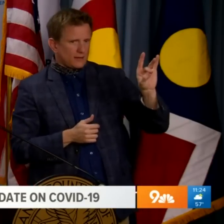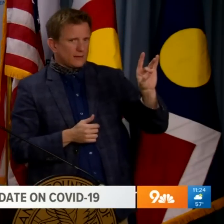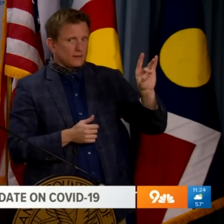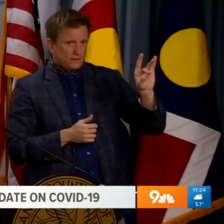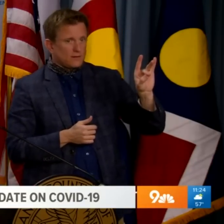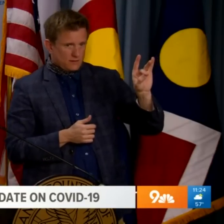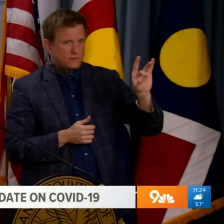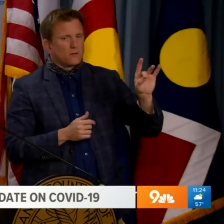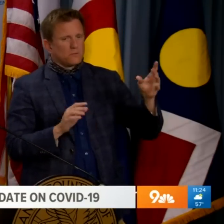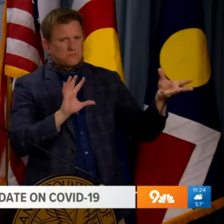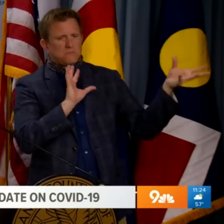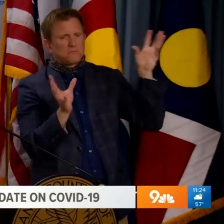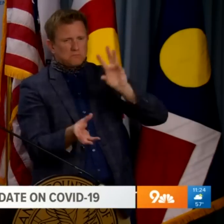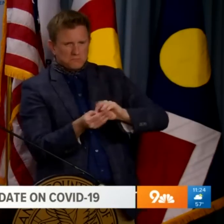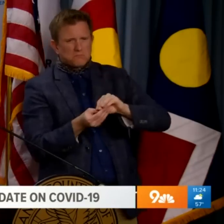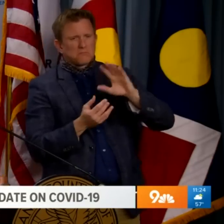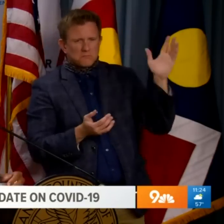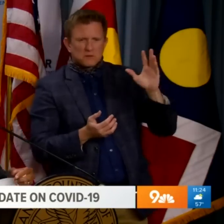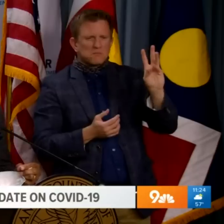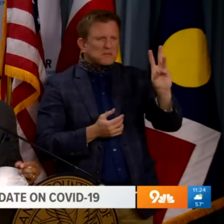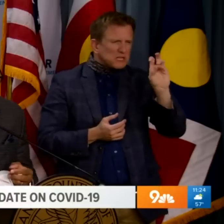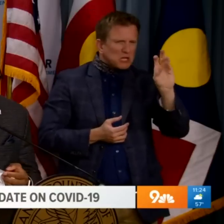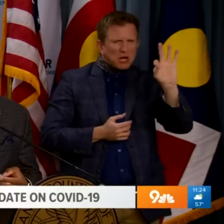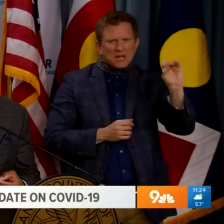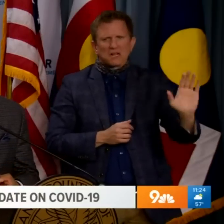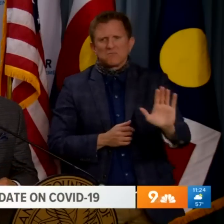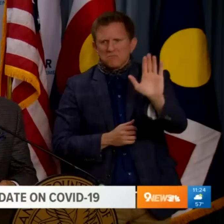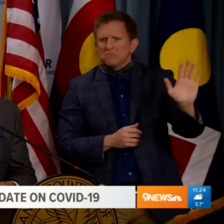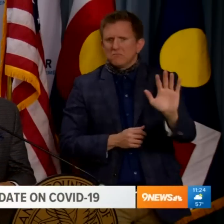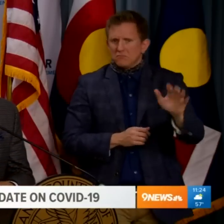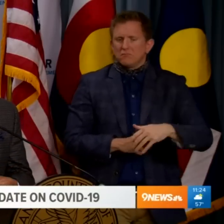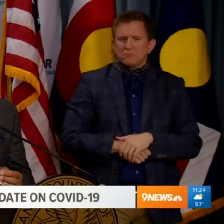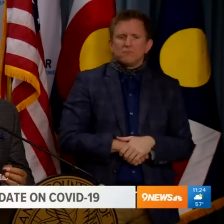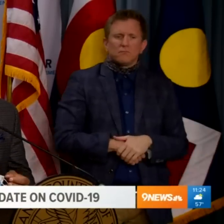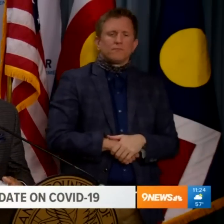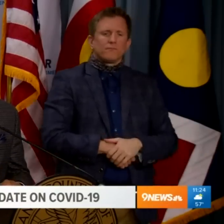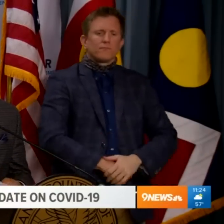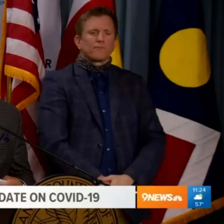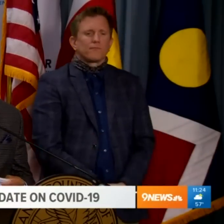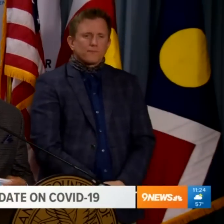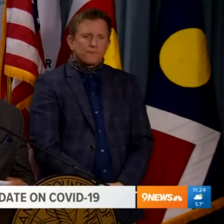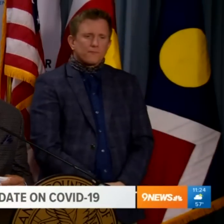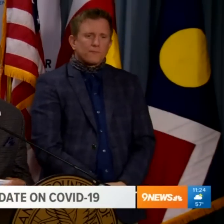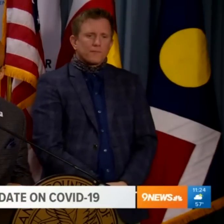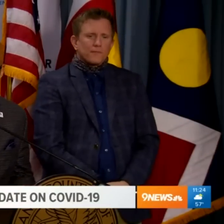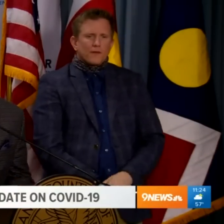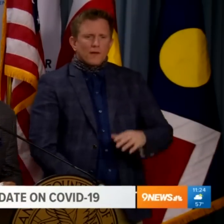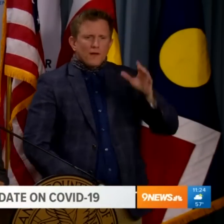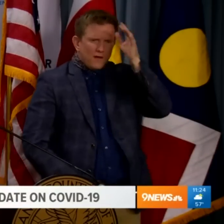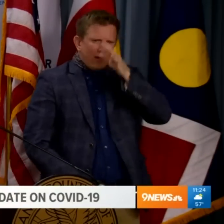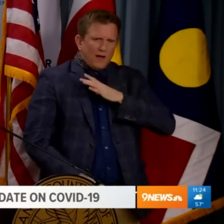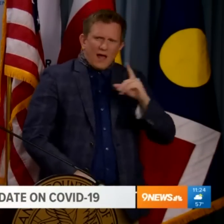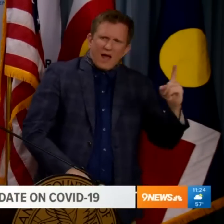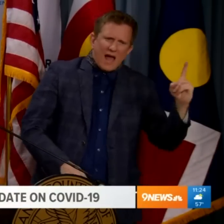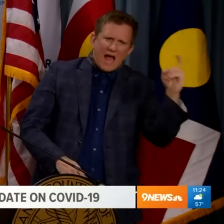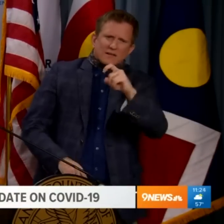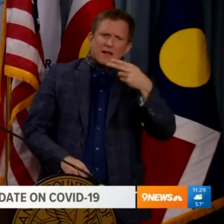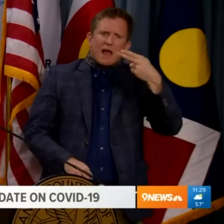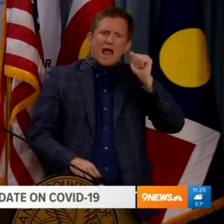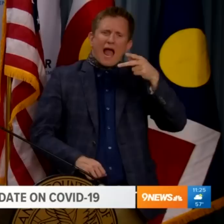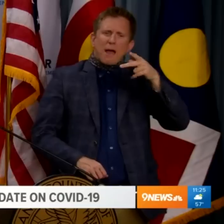I say 552 that are secured, that's inclusive of our partnership with the Colorado Coalition for the Homeless.